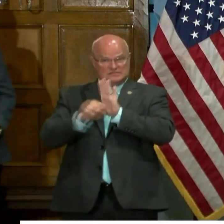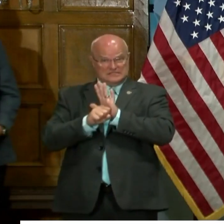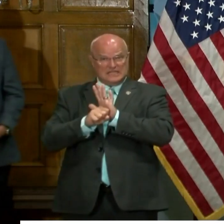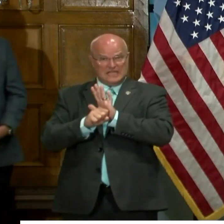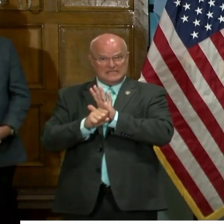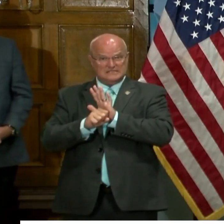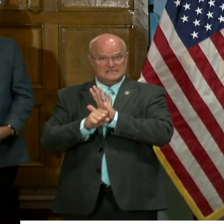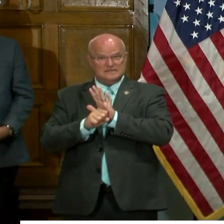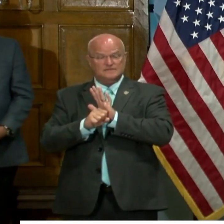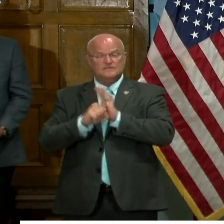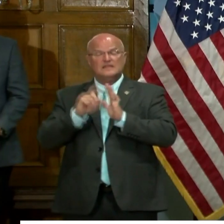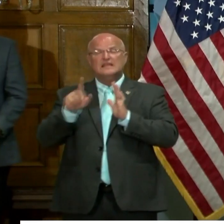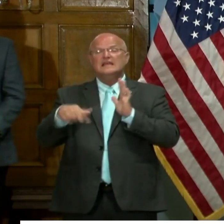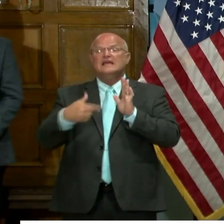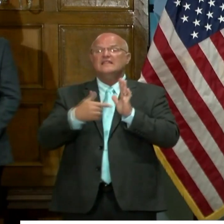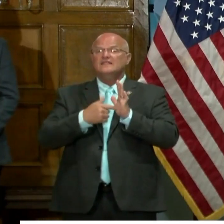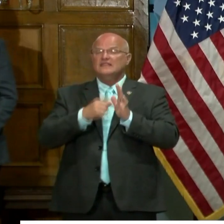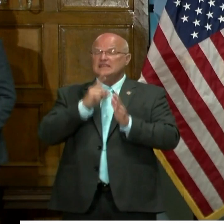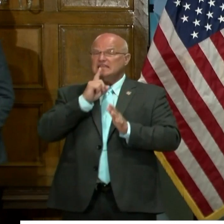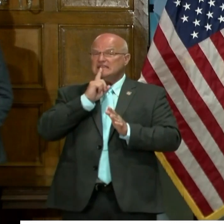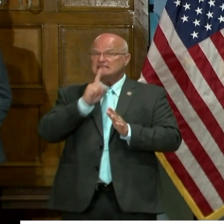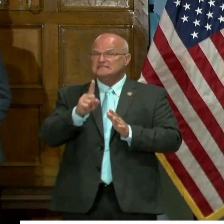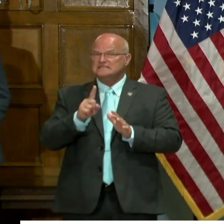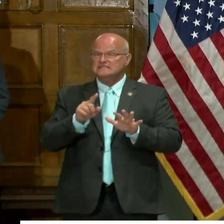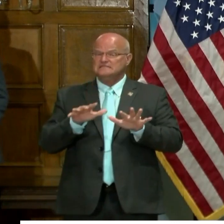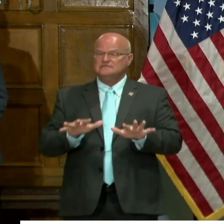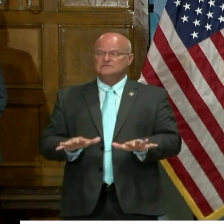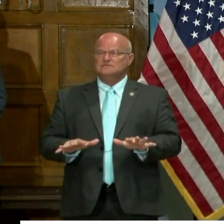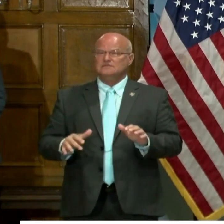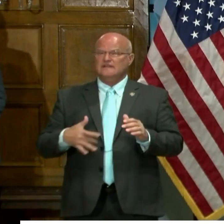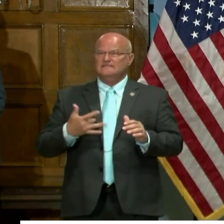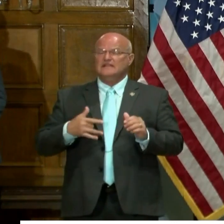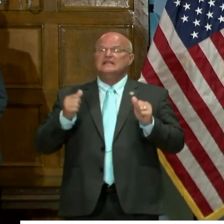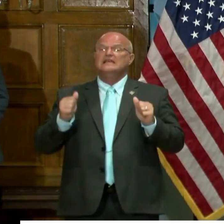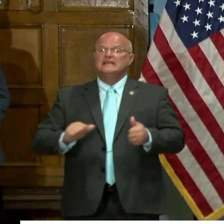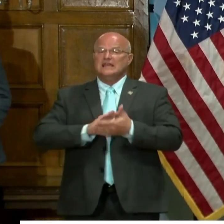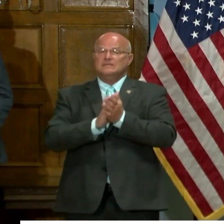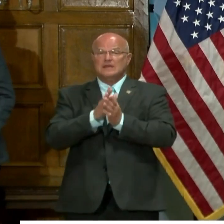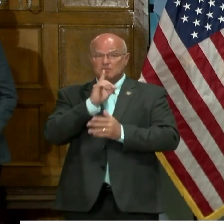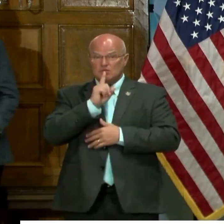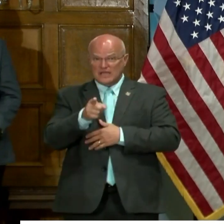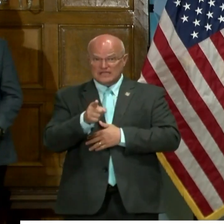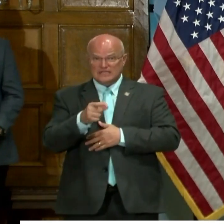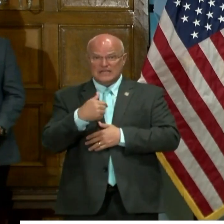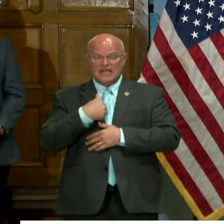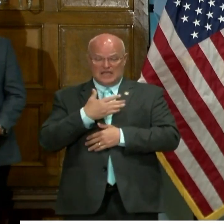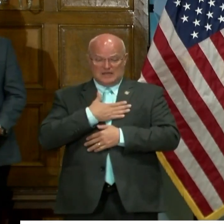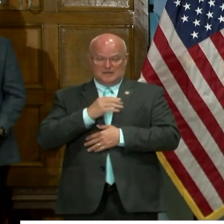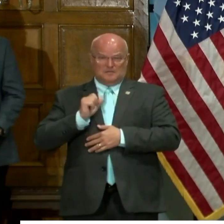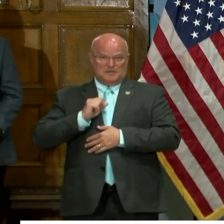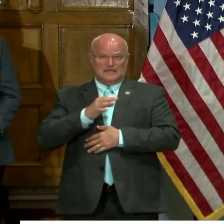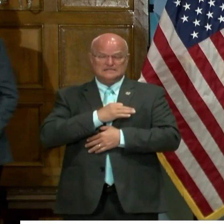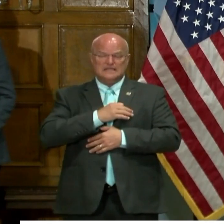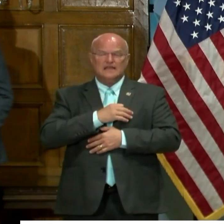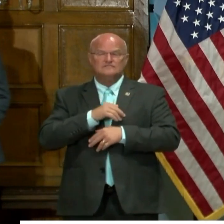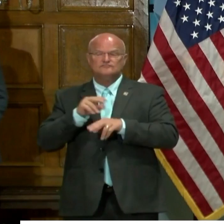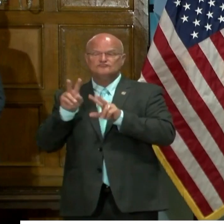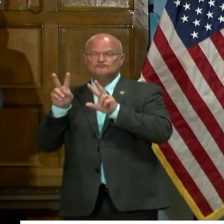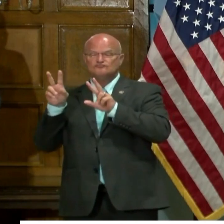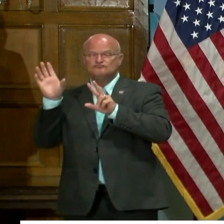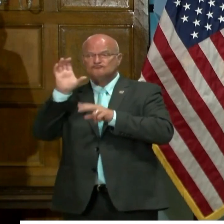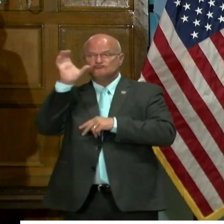states, this is a chilling effect, and it can become a reality. I had my staff do a quick search